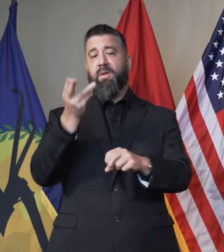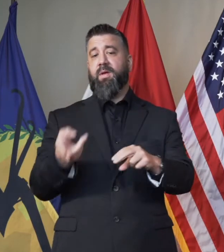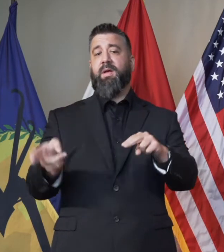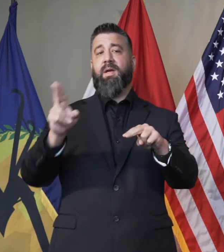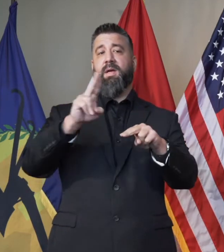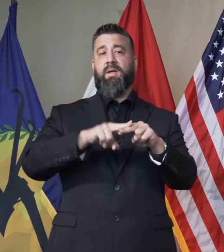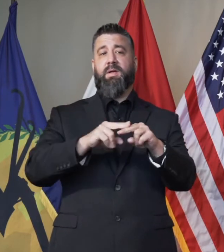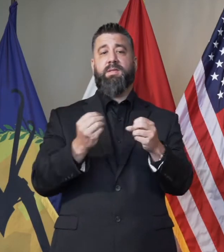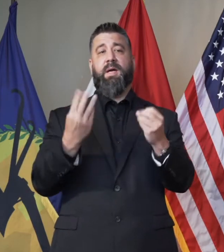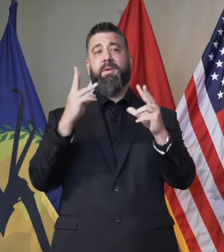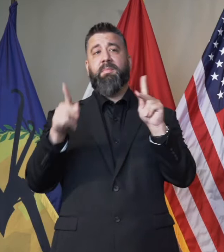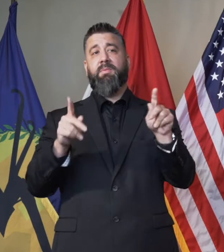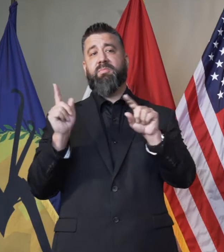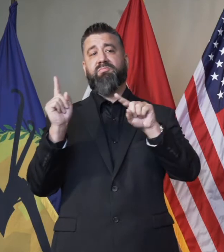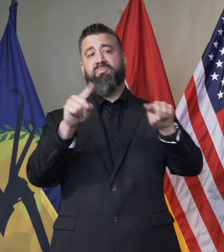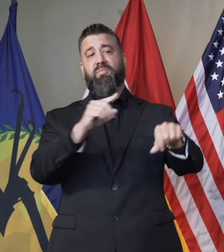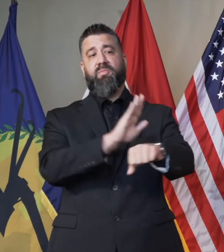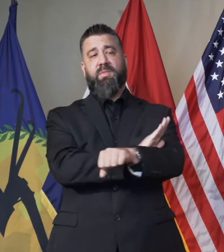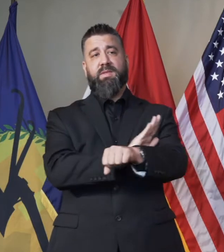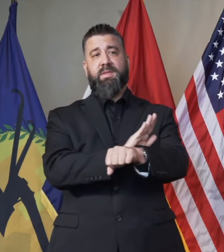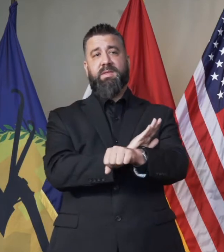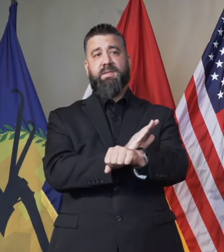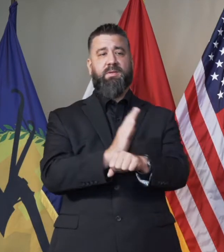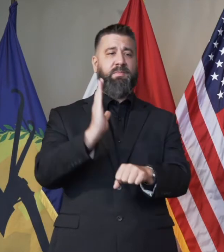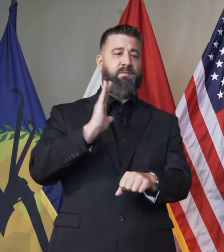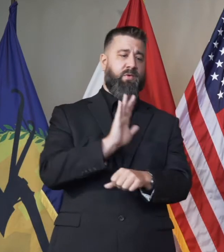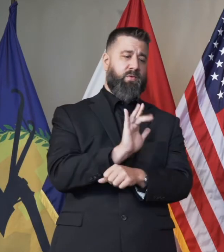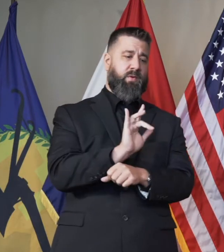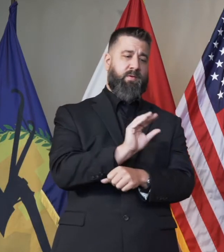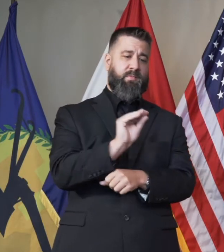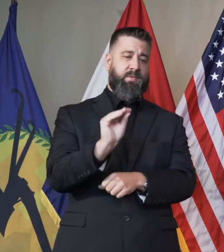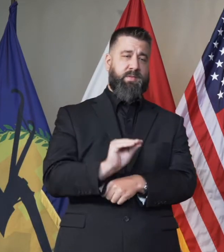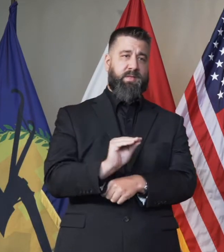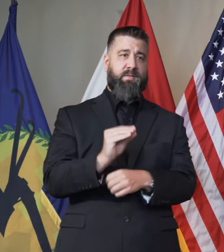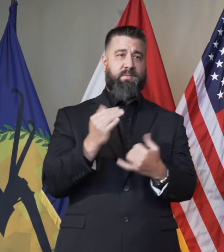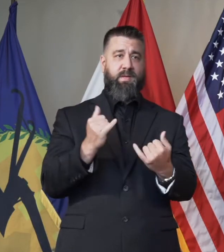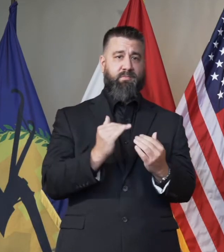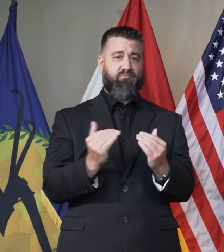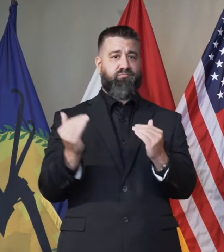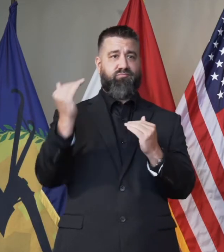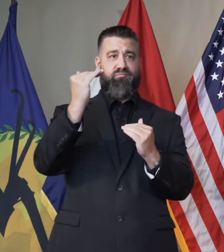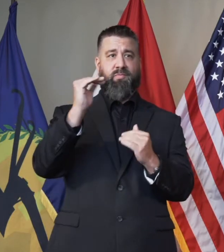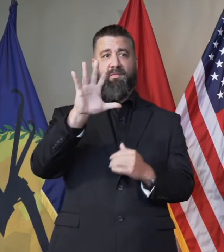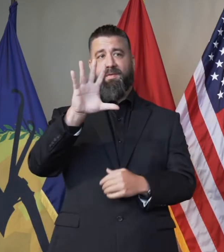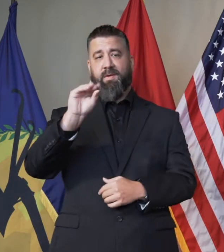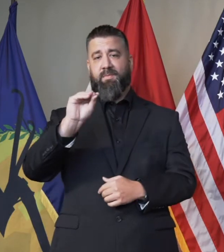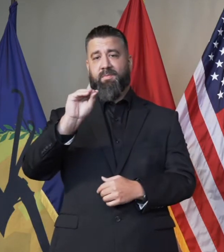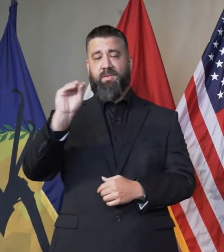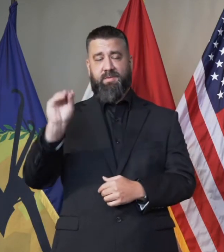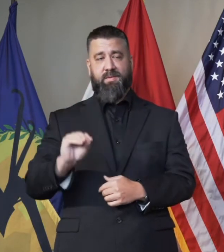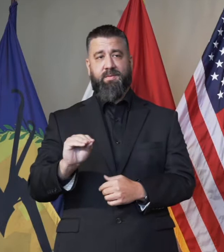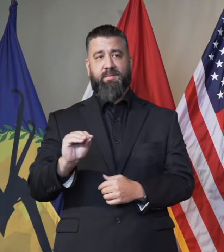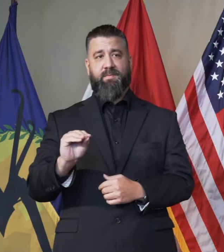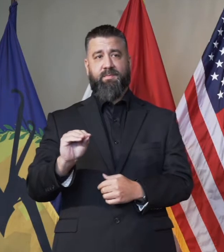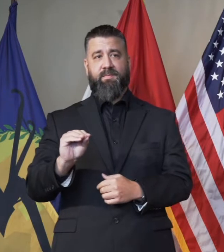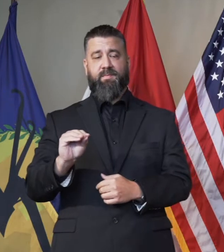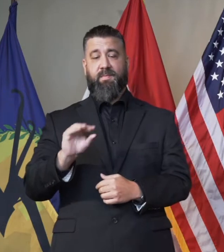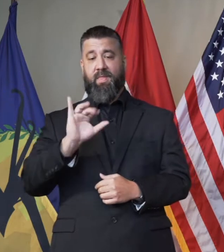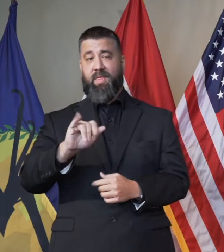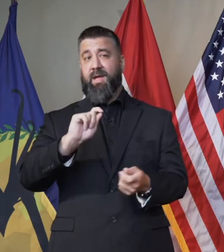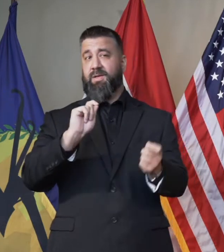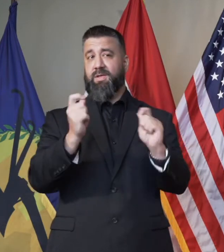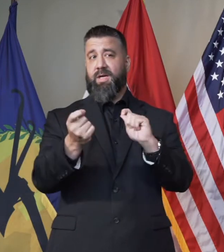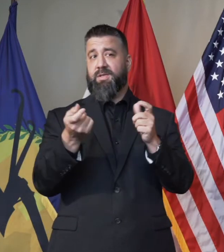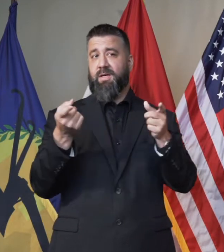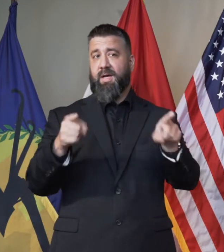25% to 50% in all of our businesses based on the fire code. This change will go into effect